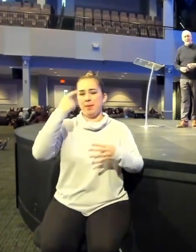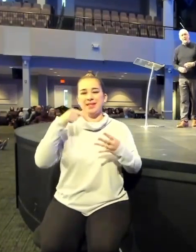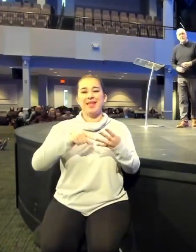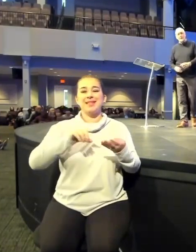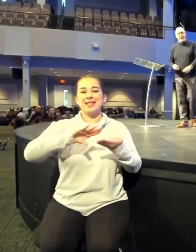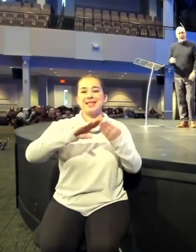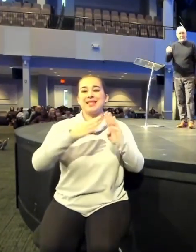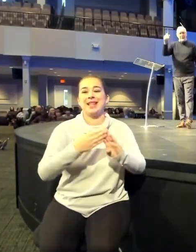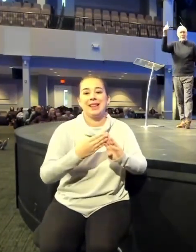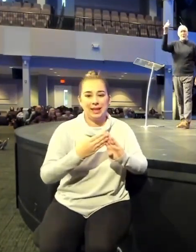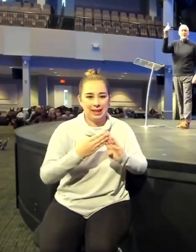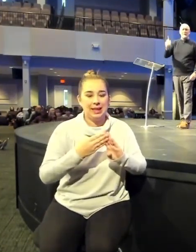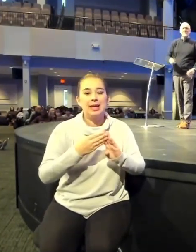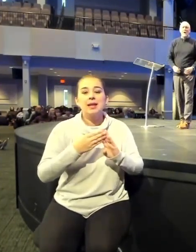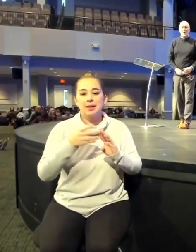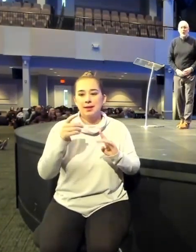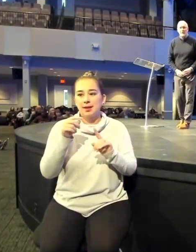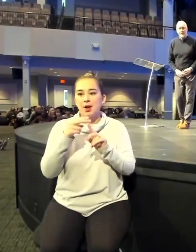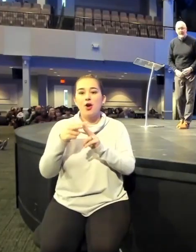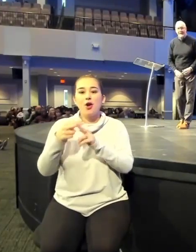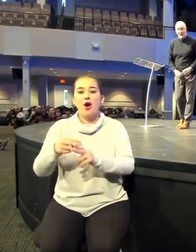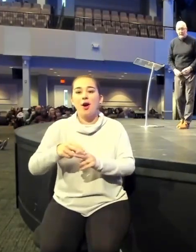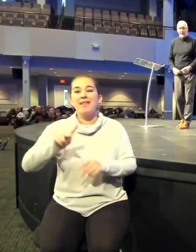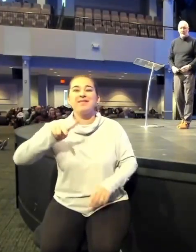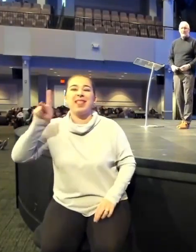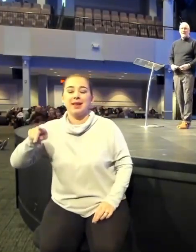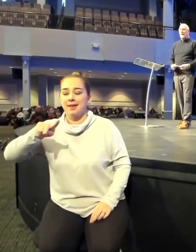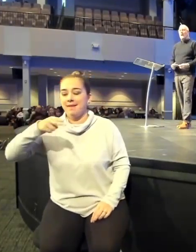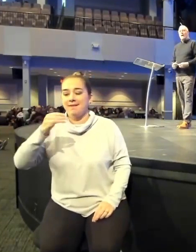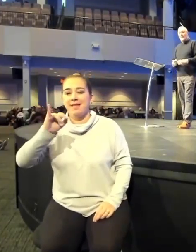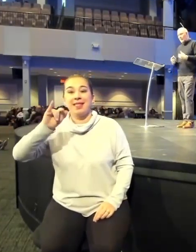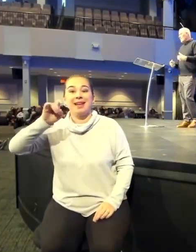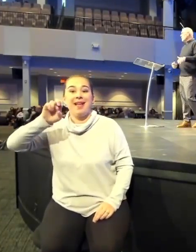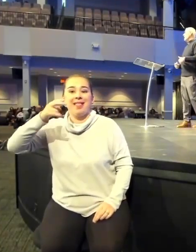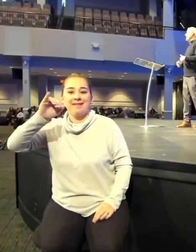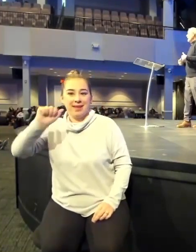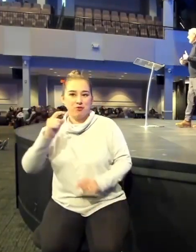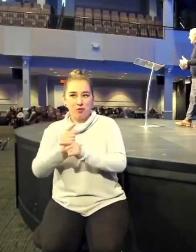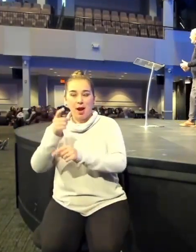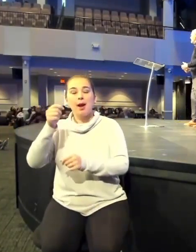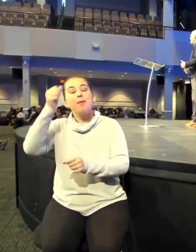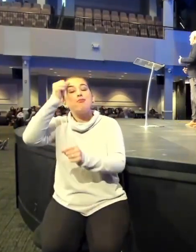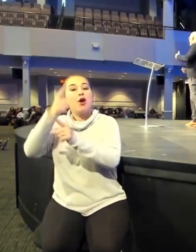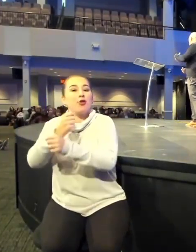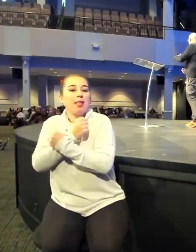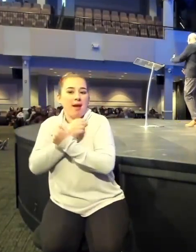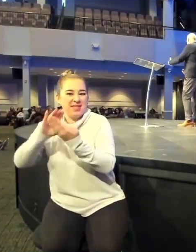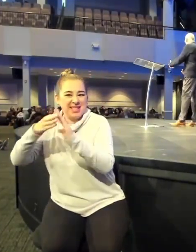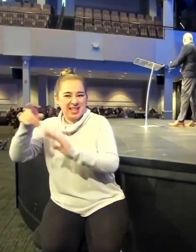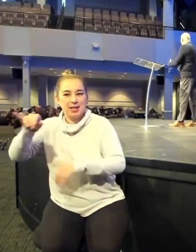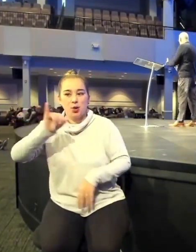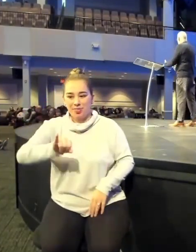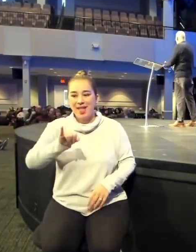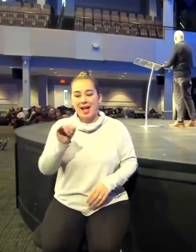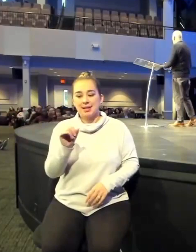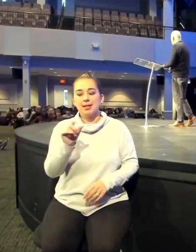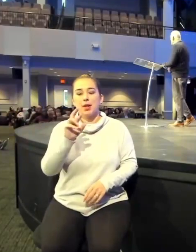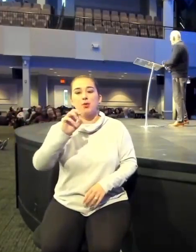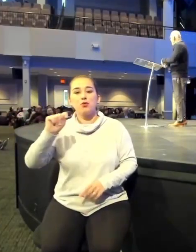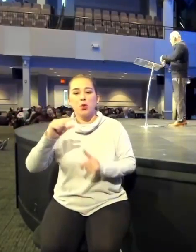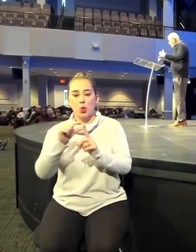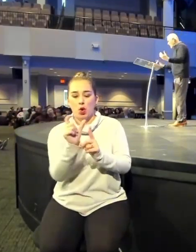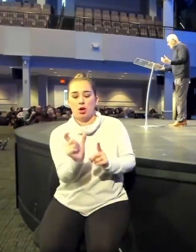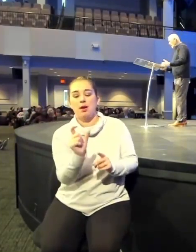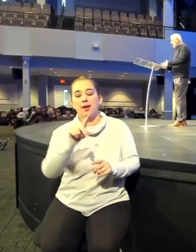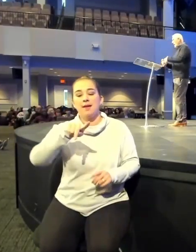city not too far from the north of us called Philadelphia, the city of brotherly love. And so that is the root word philia. It means